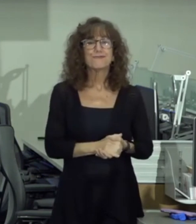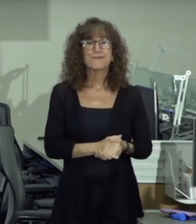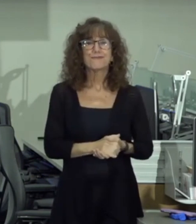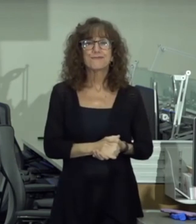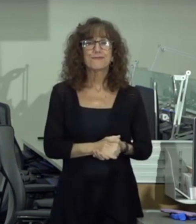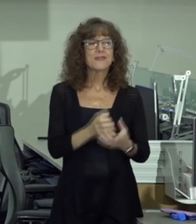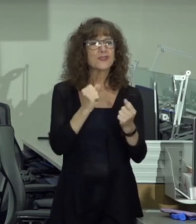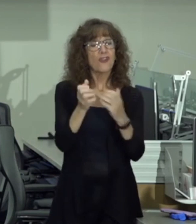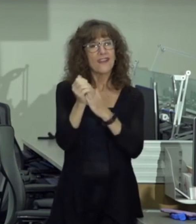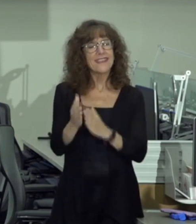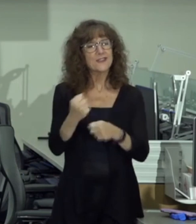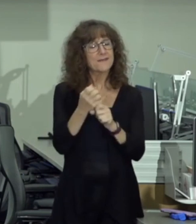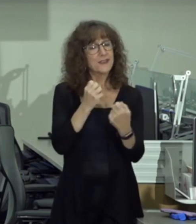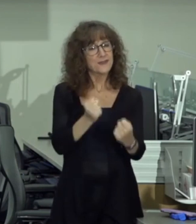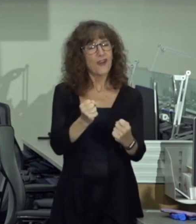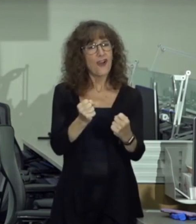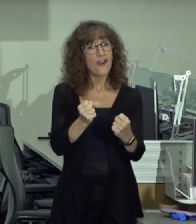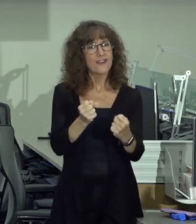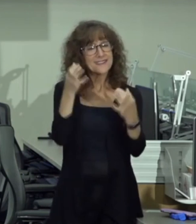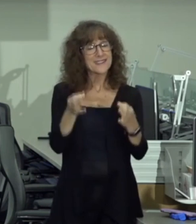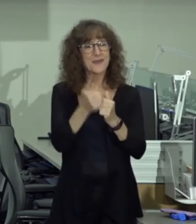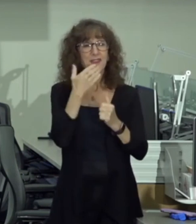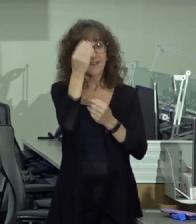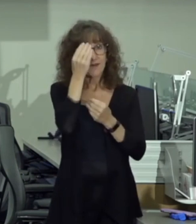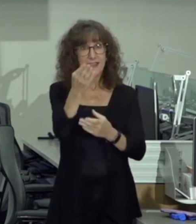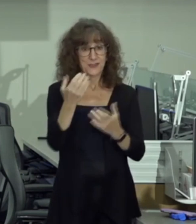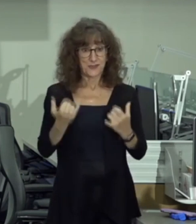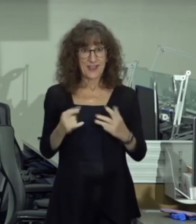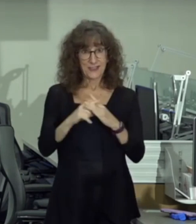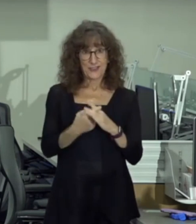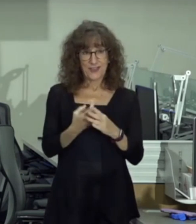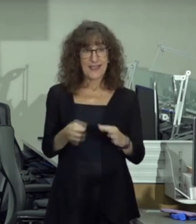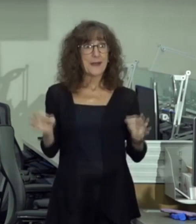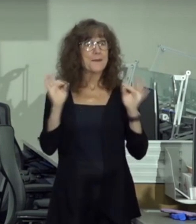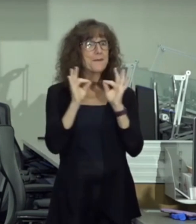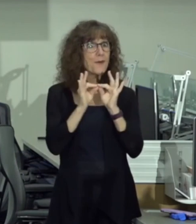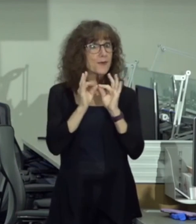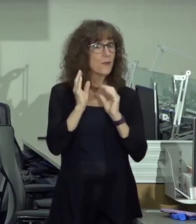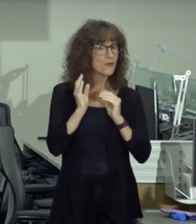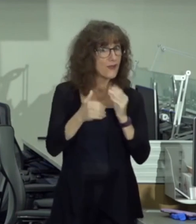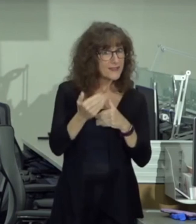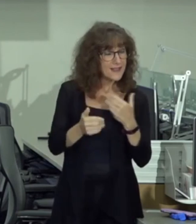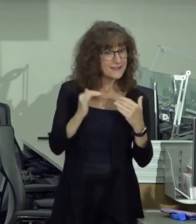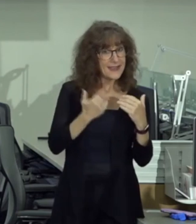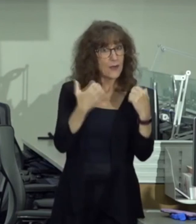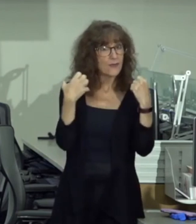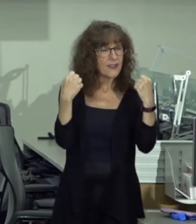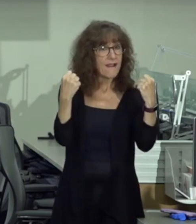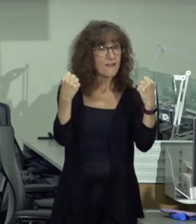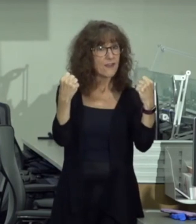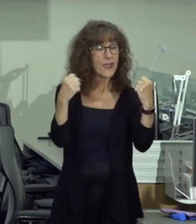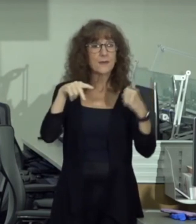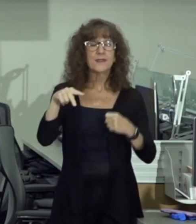Strong leaders make strong decisions with good information. Today, we are starting an important process in our recovery.